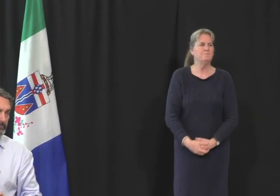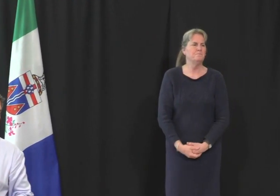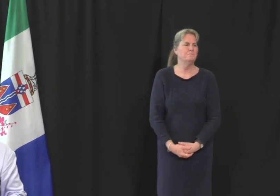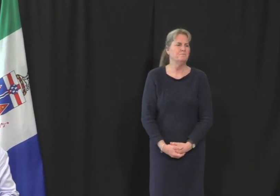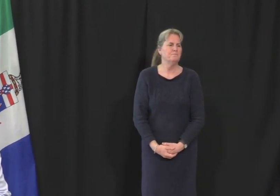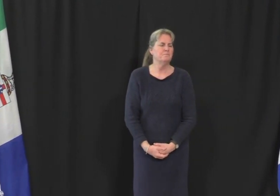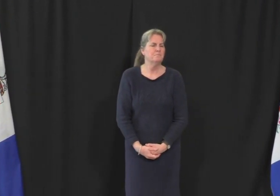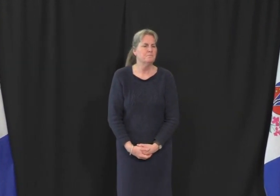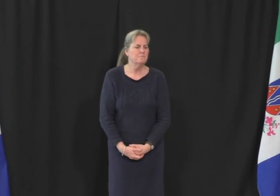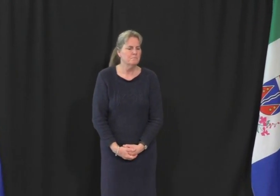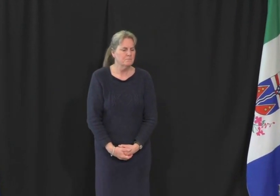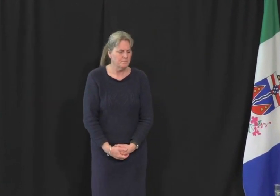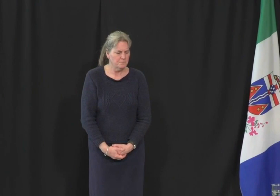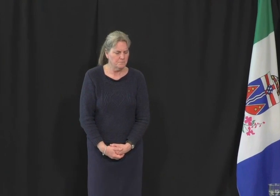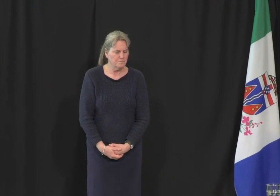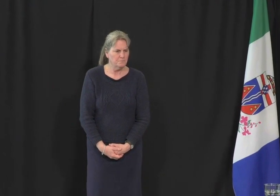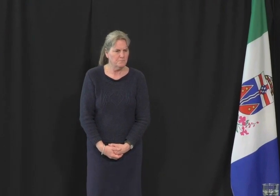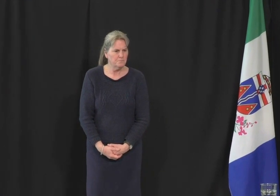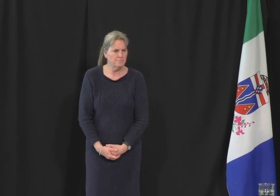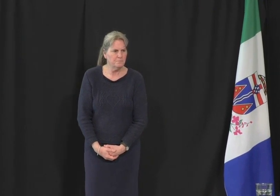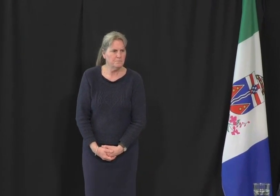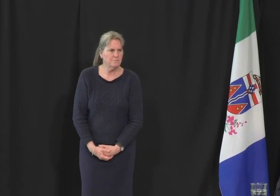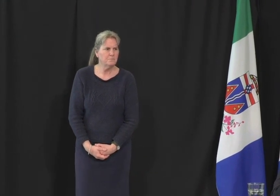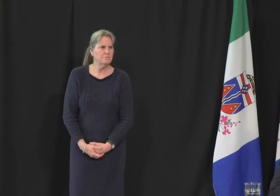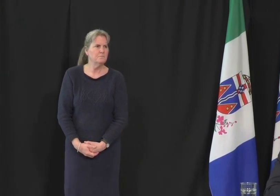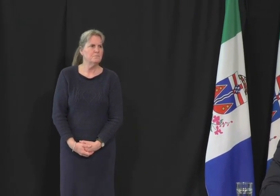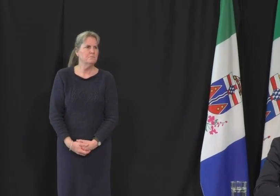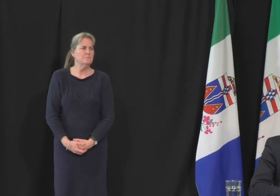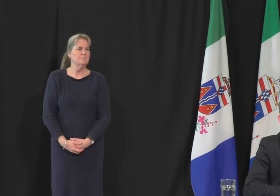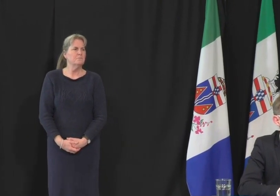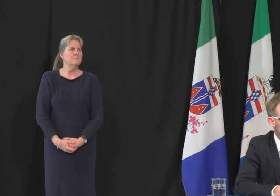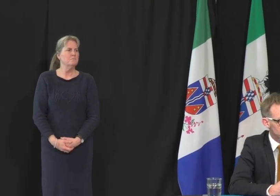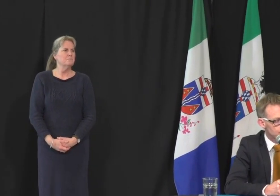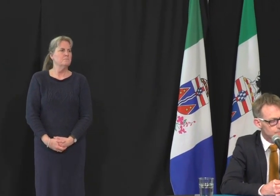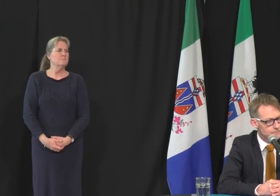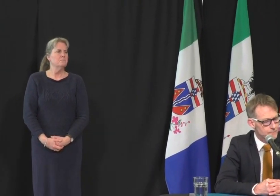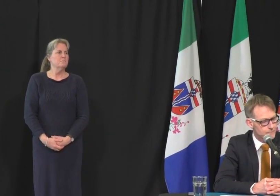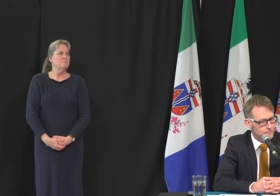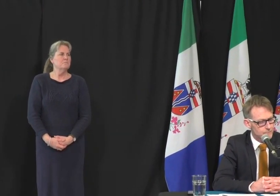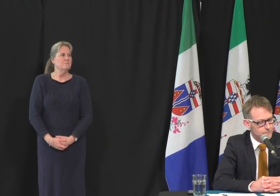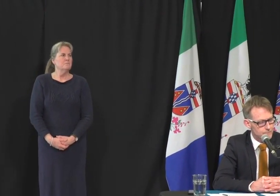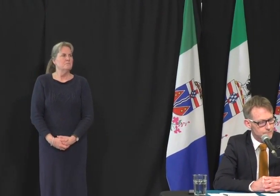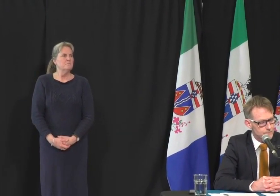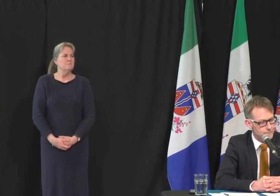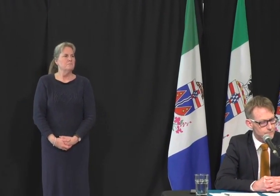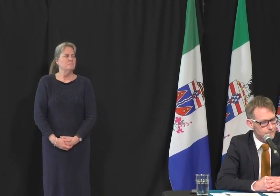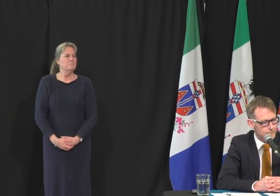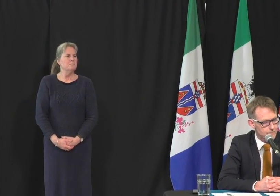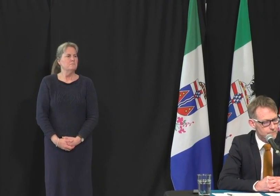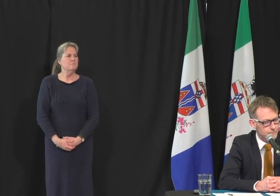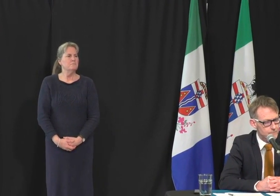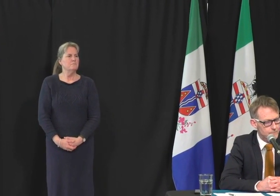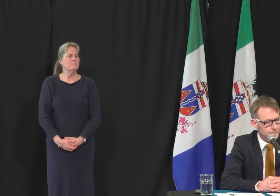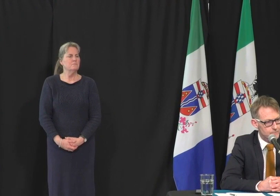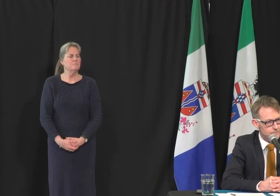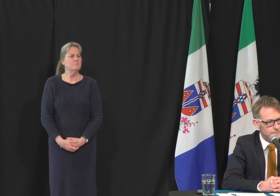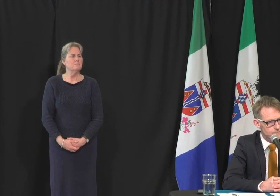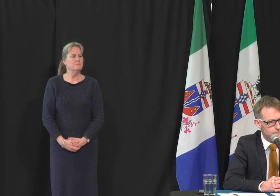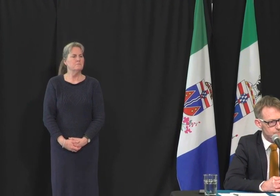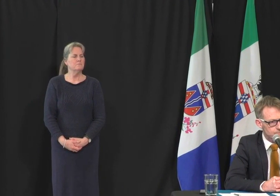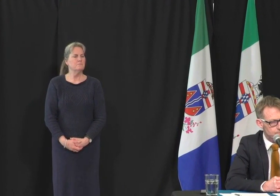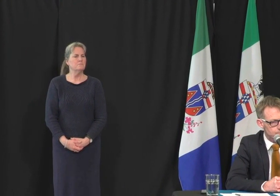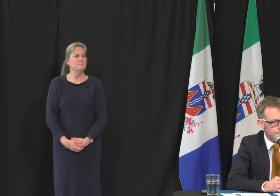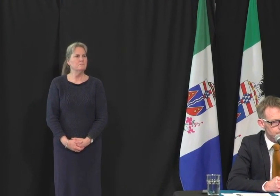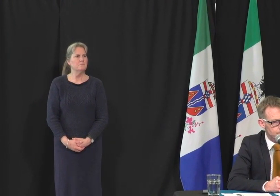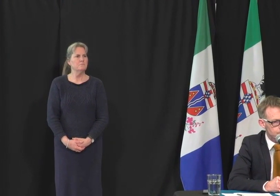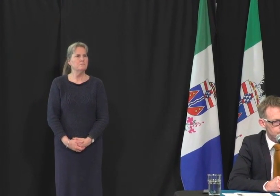me répéter, de me dire pour les besoins de la radio. Donc, vous allez vous munir d'un équipement de test